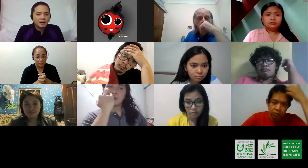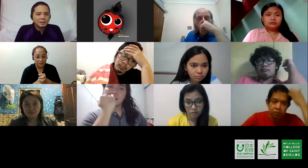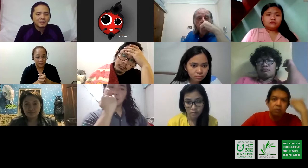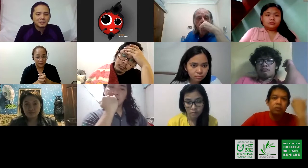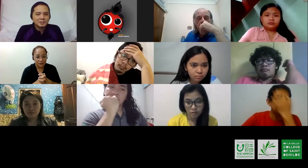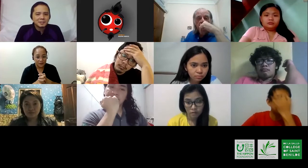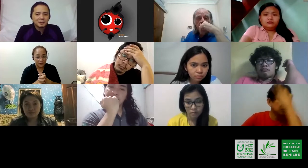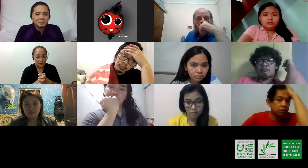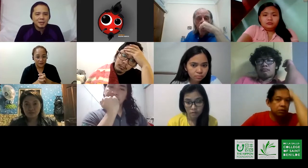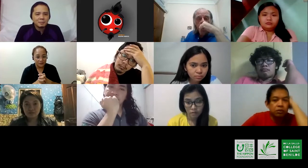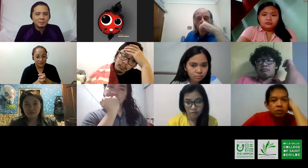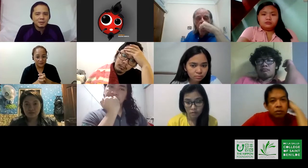Patrick saying maybe.